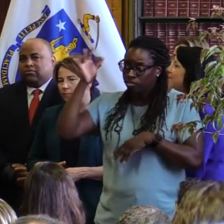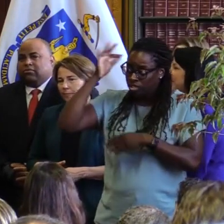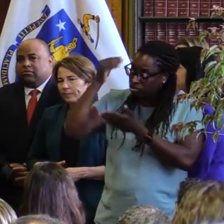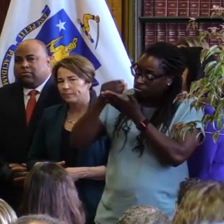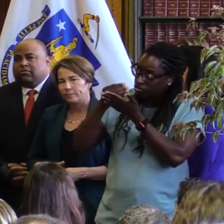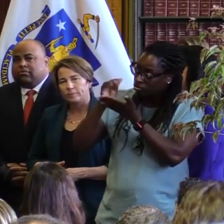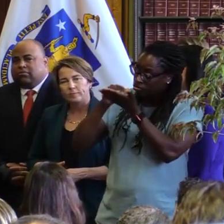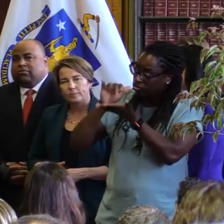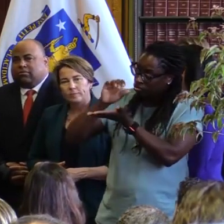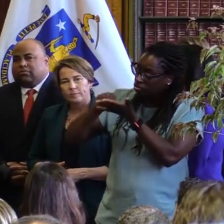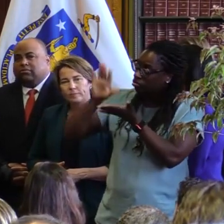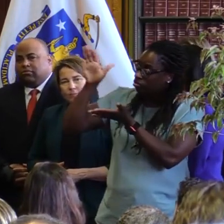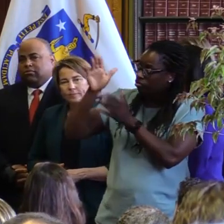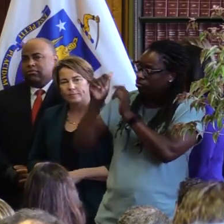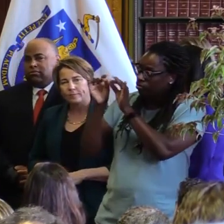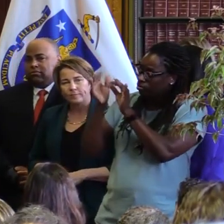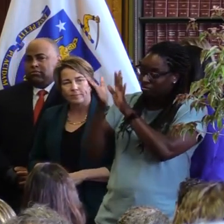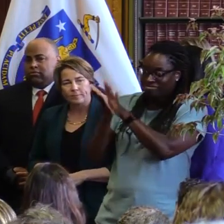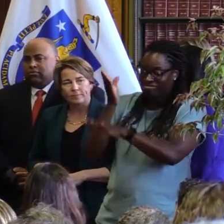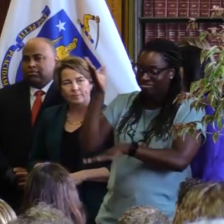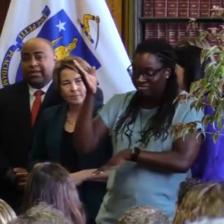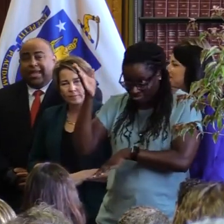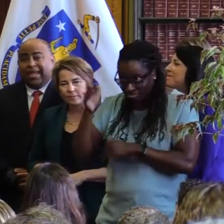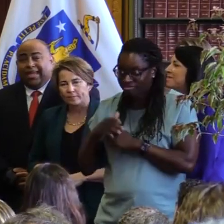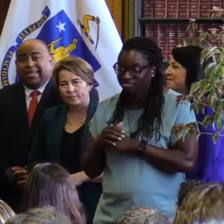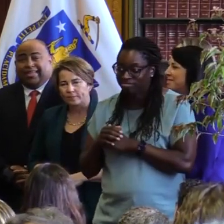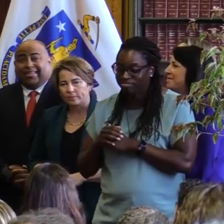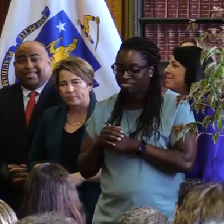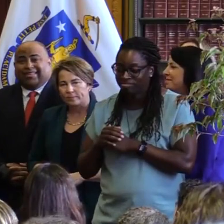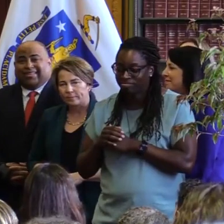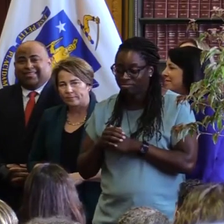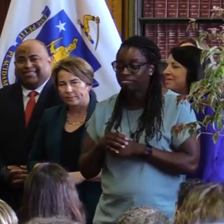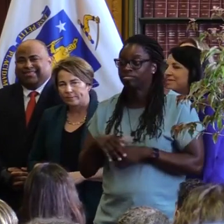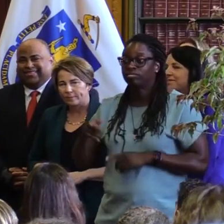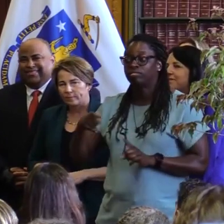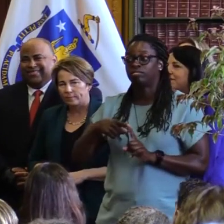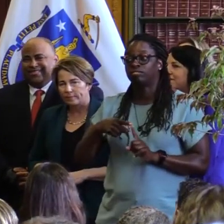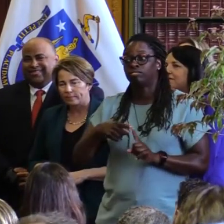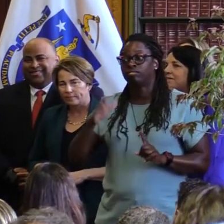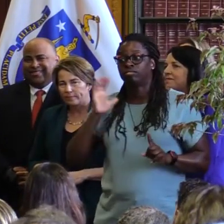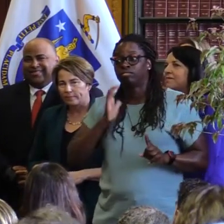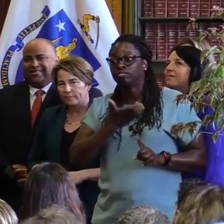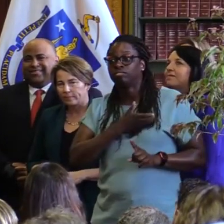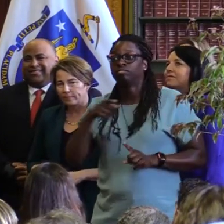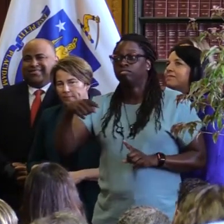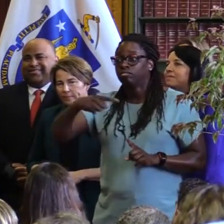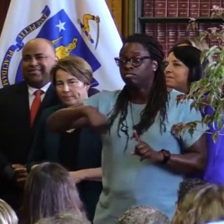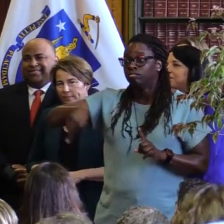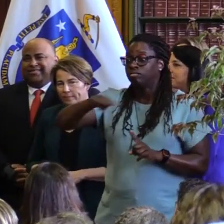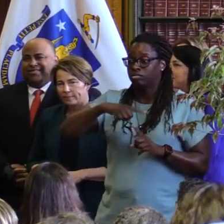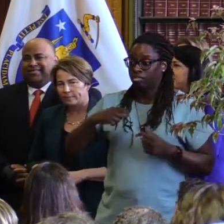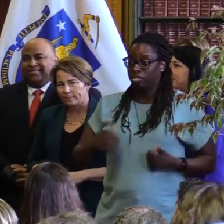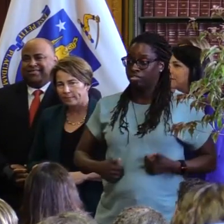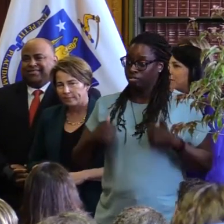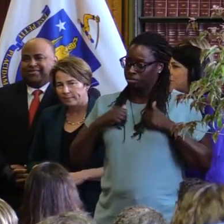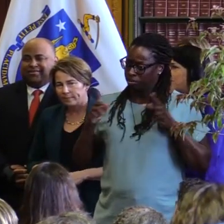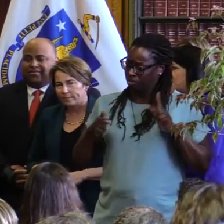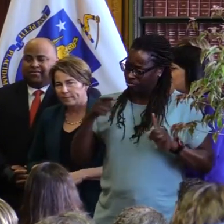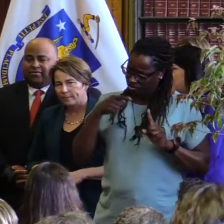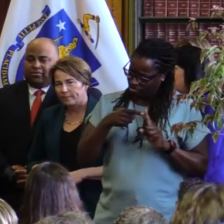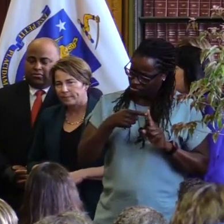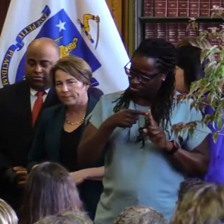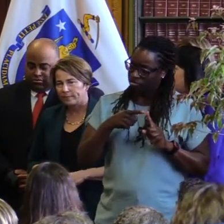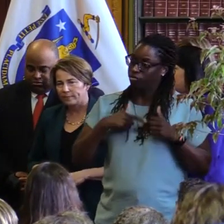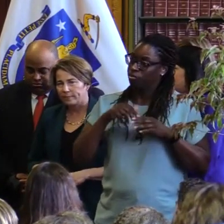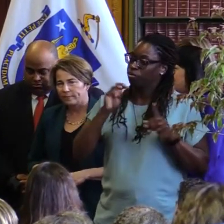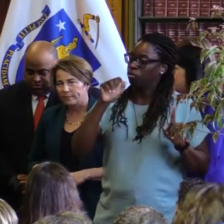all residents, and I'm so thrilled about that. I'm excited that the Climate Bank is focused on two areas,